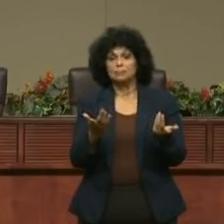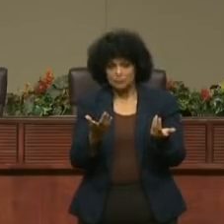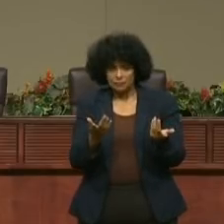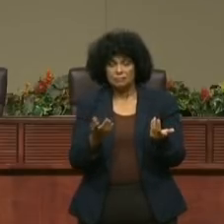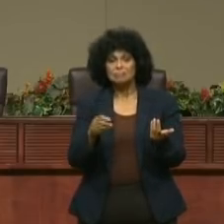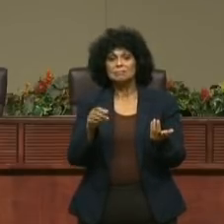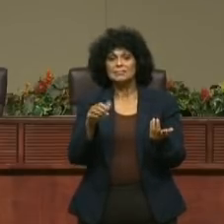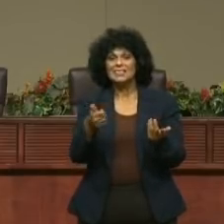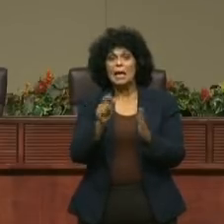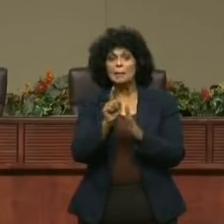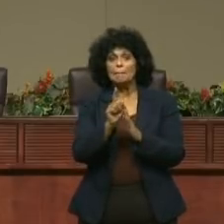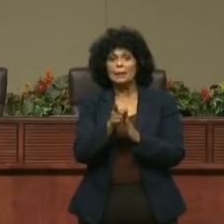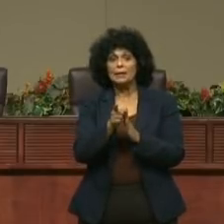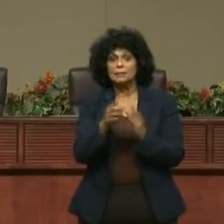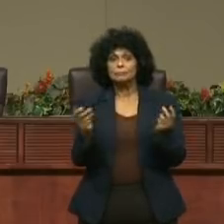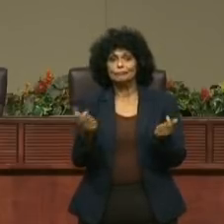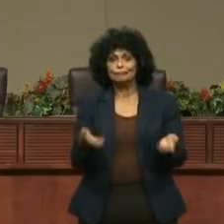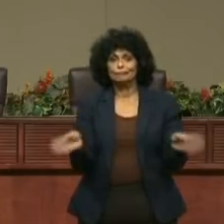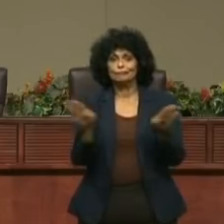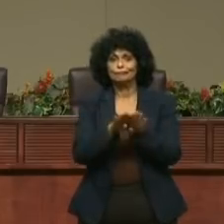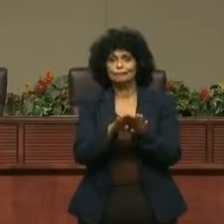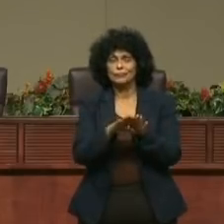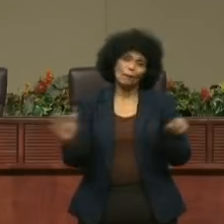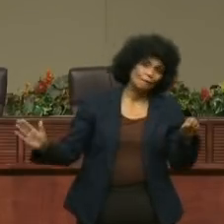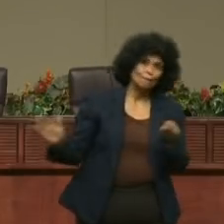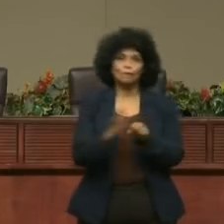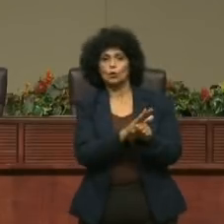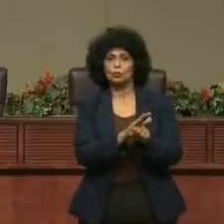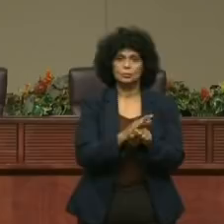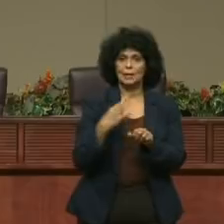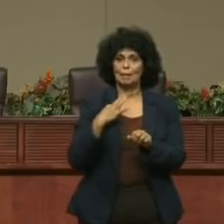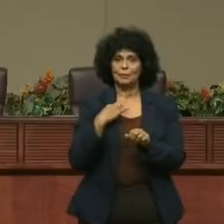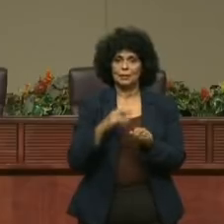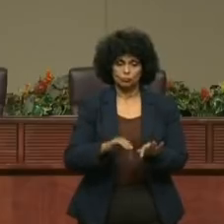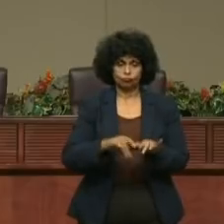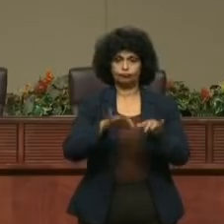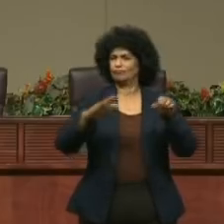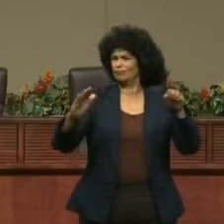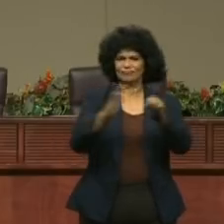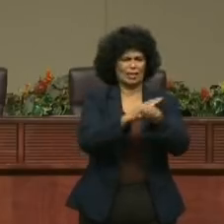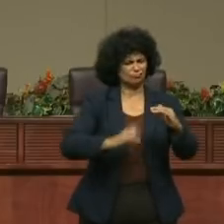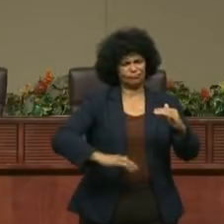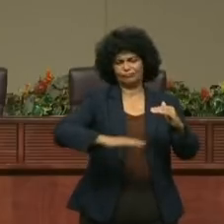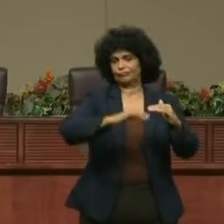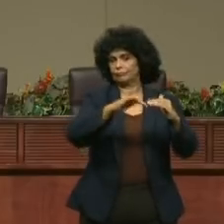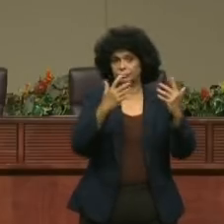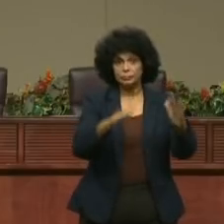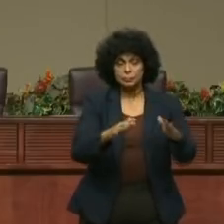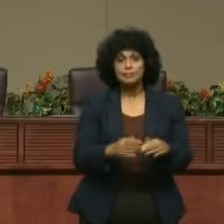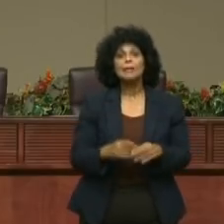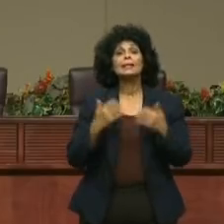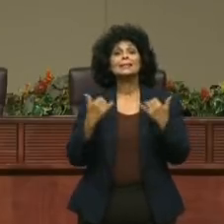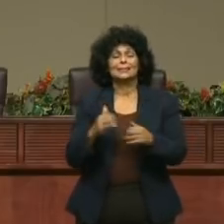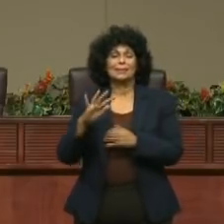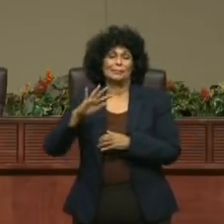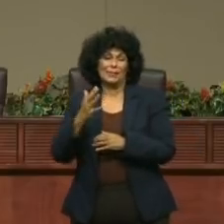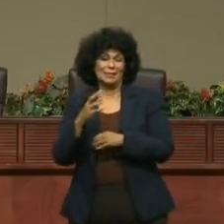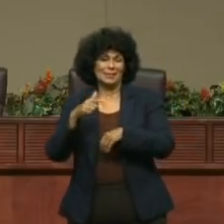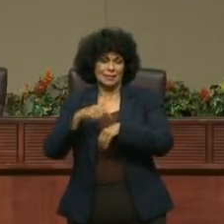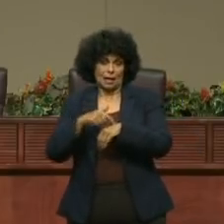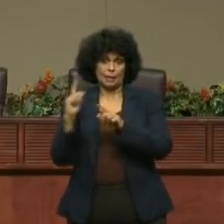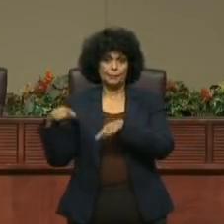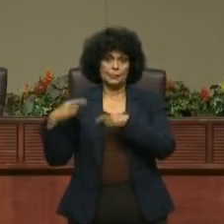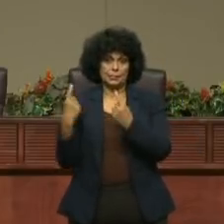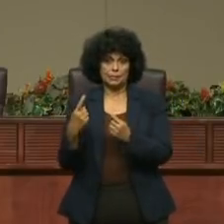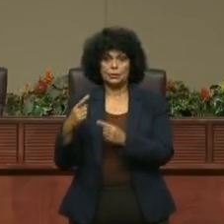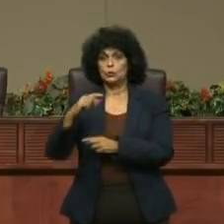down. This is the 5th time Orange County has opened the portal for individuals and families since early June. I will tell